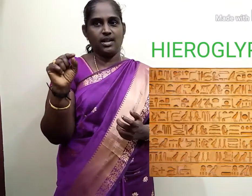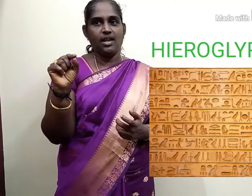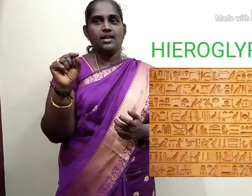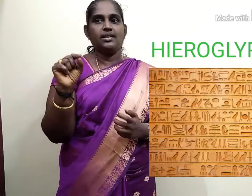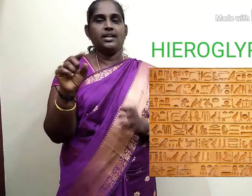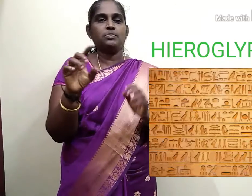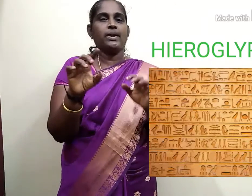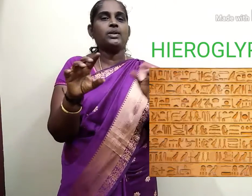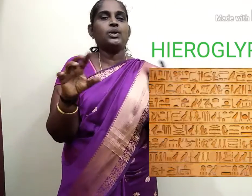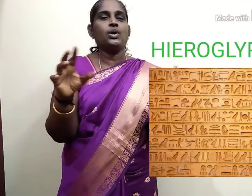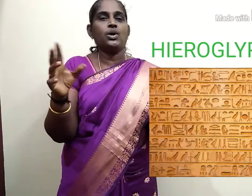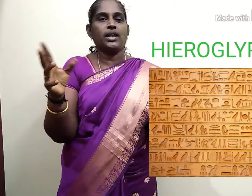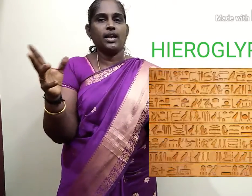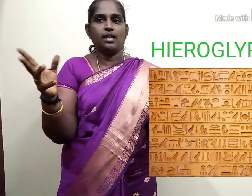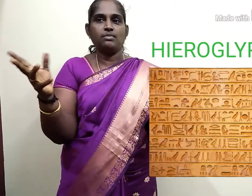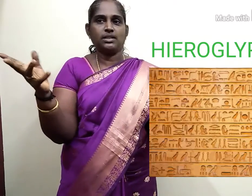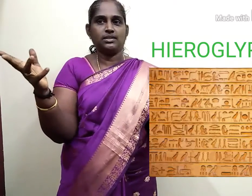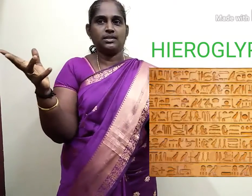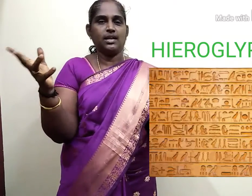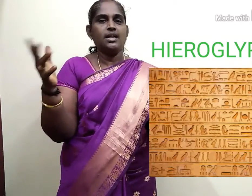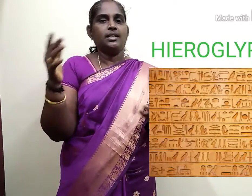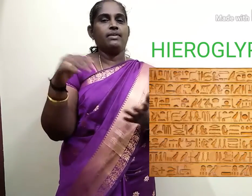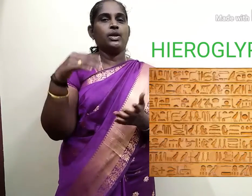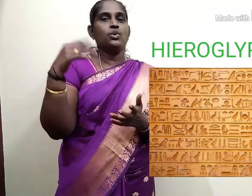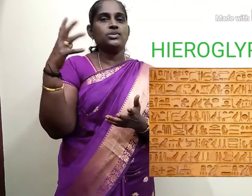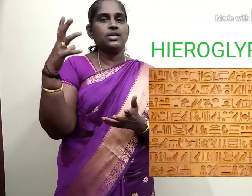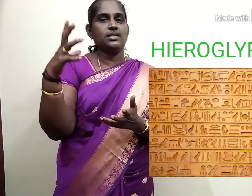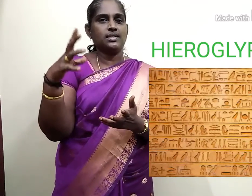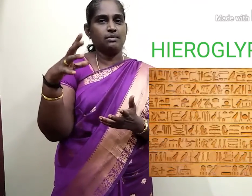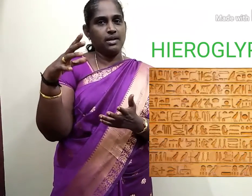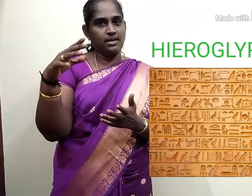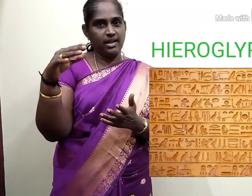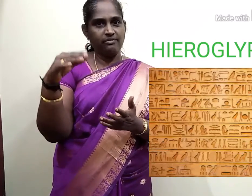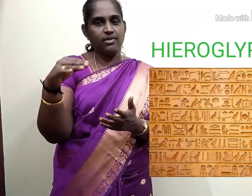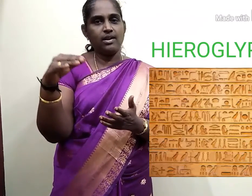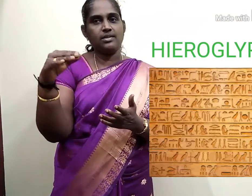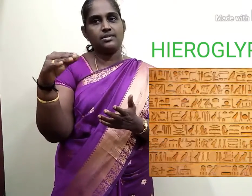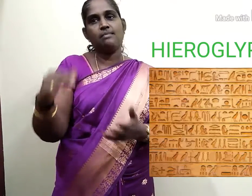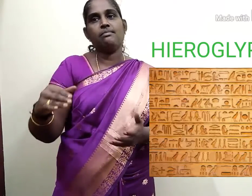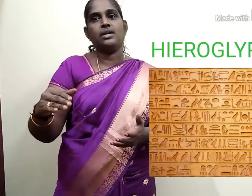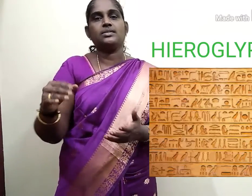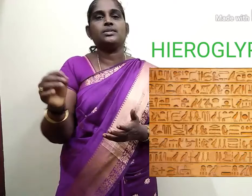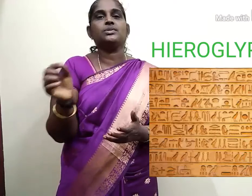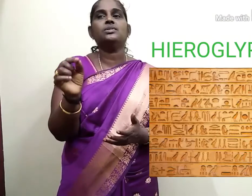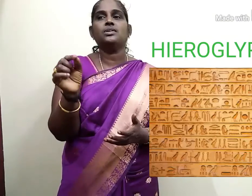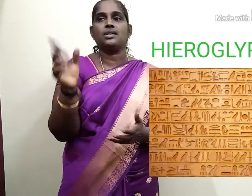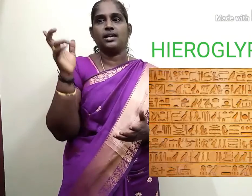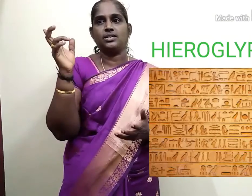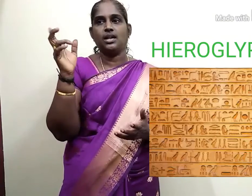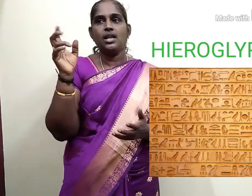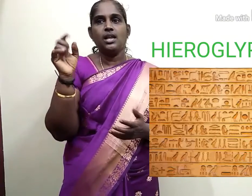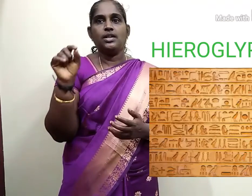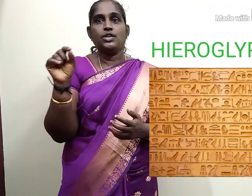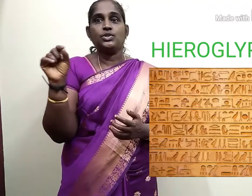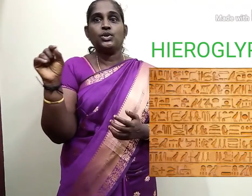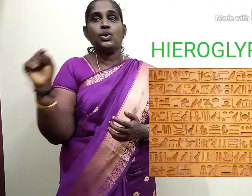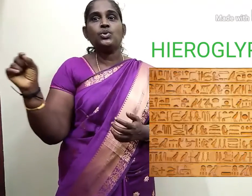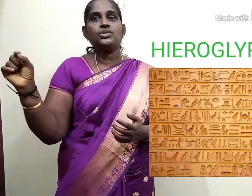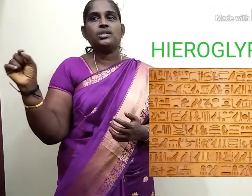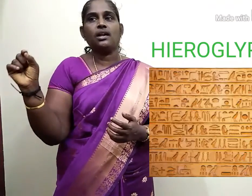Hieroglyphics. That is pictorial method. They were using some different symbols to write. It is used